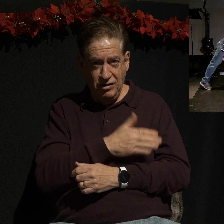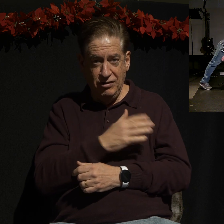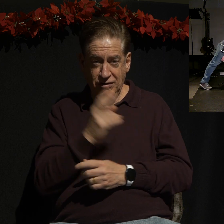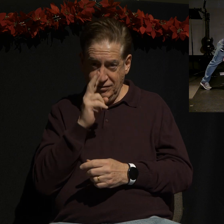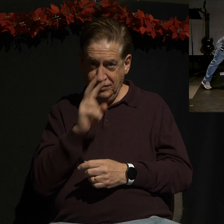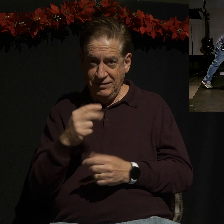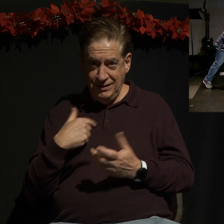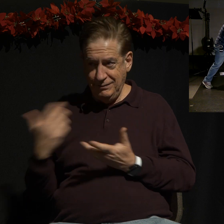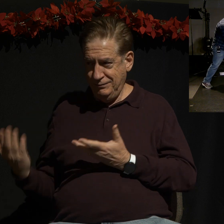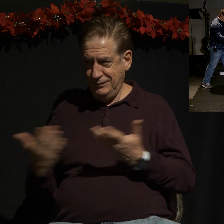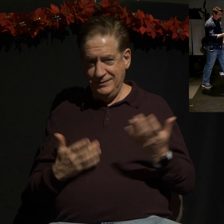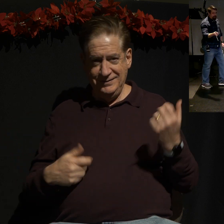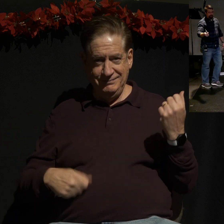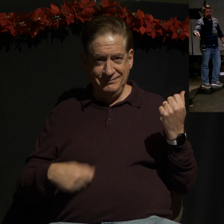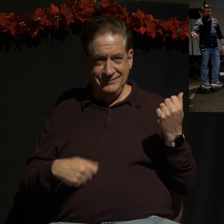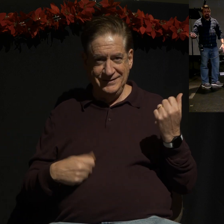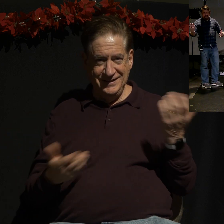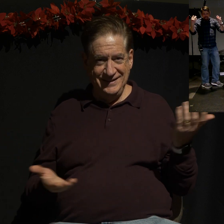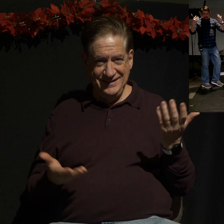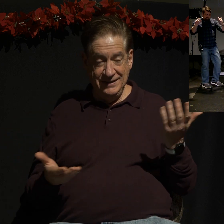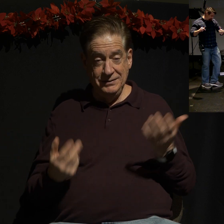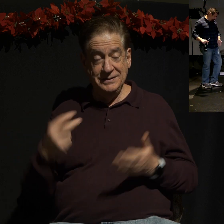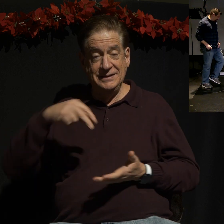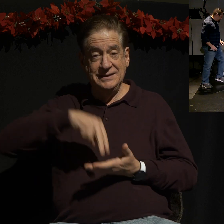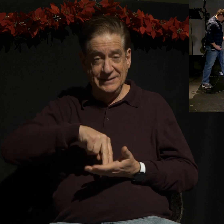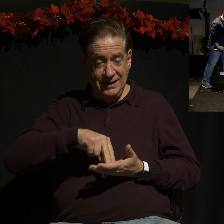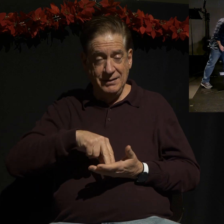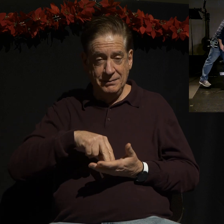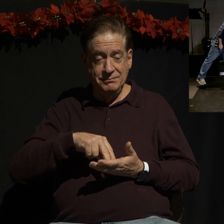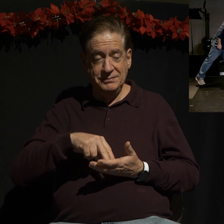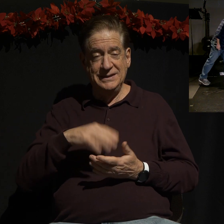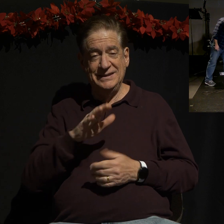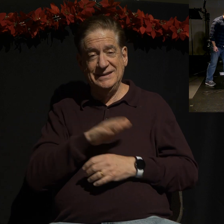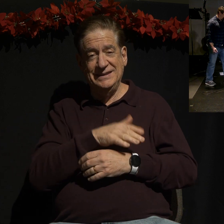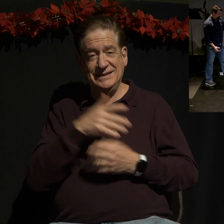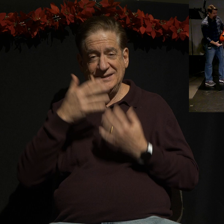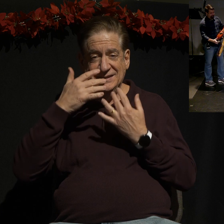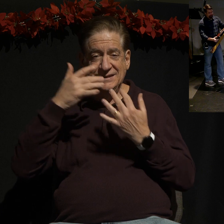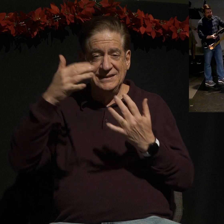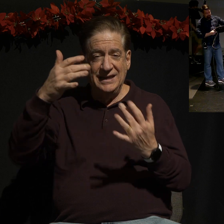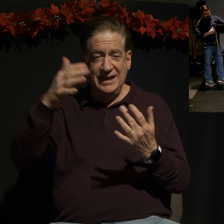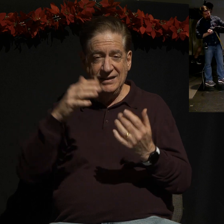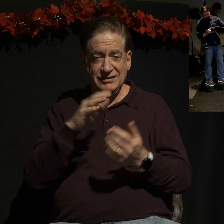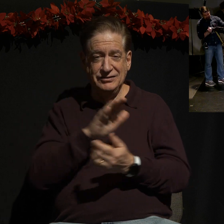at this, I just got my guitar up here. So we're going to stand up and we're going to sing a song together.